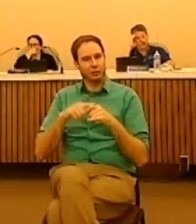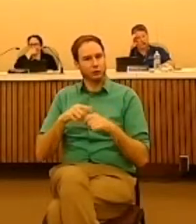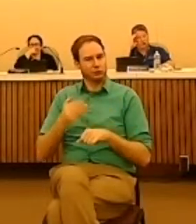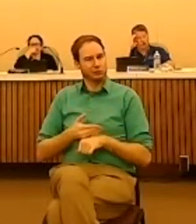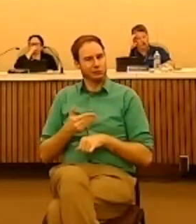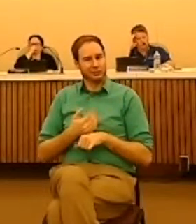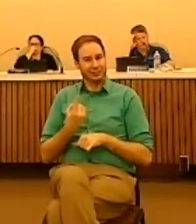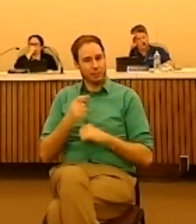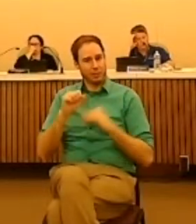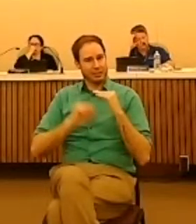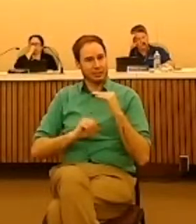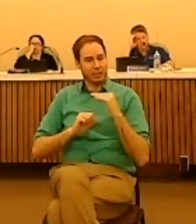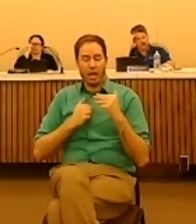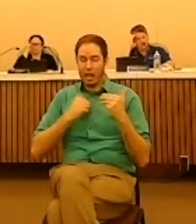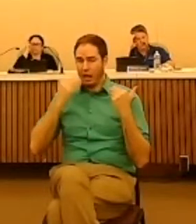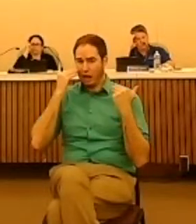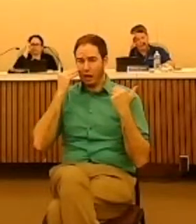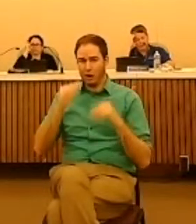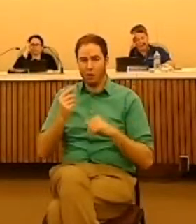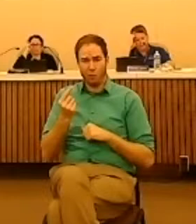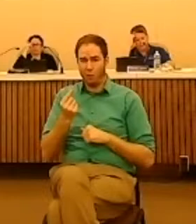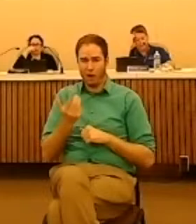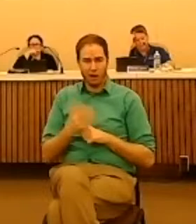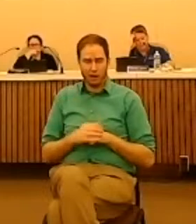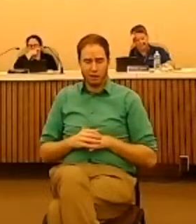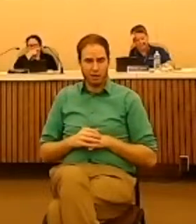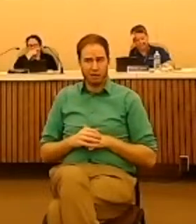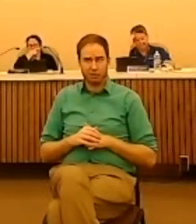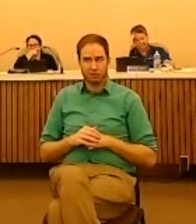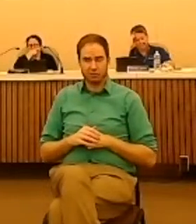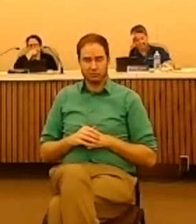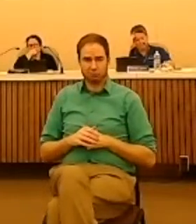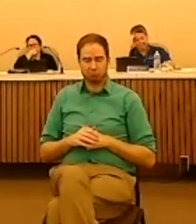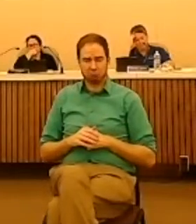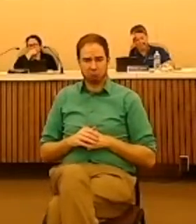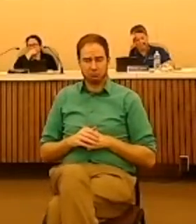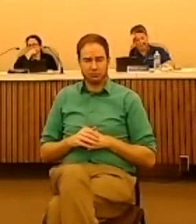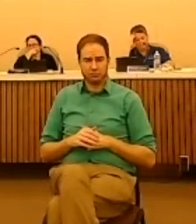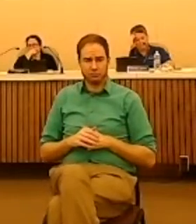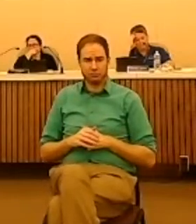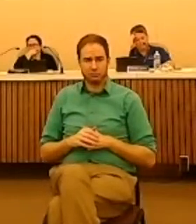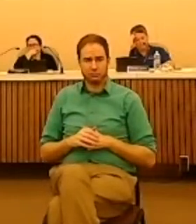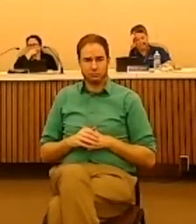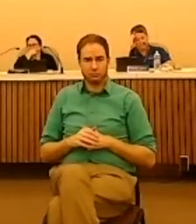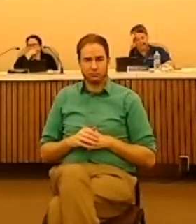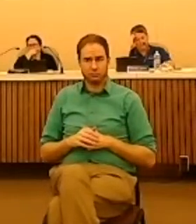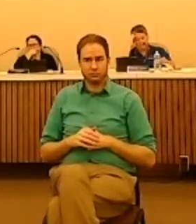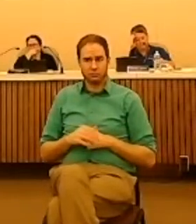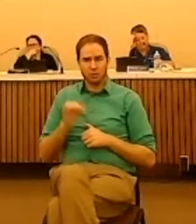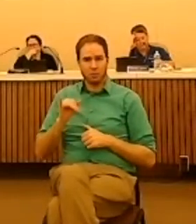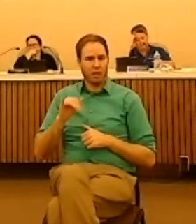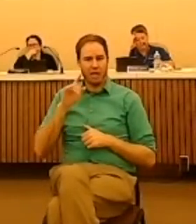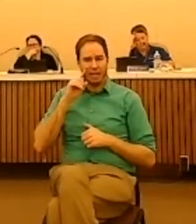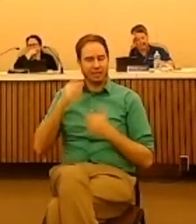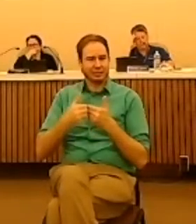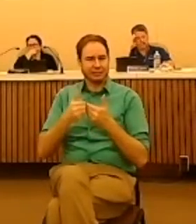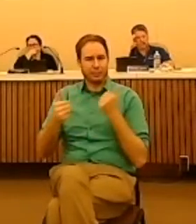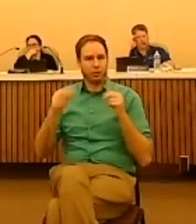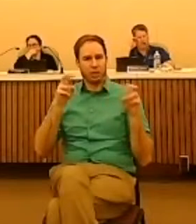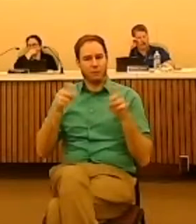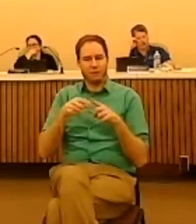I don't know what's going to happen with that. But again, that's irrespective of